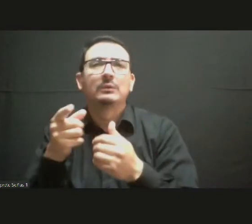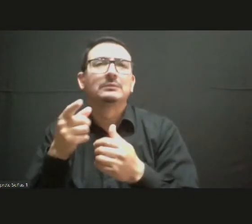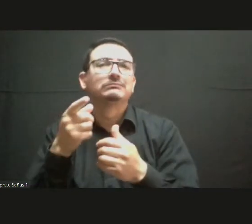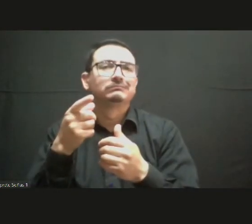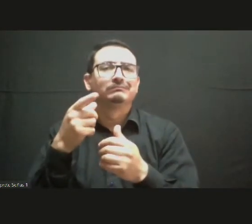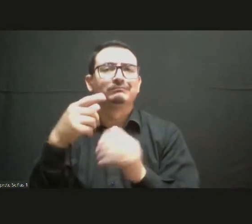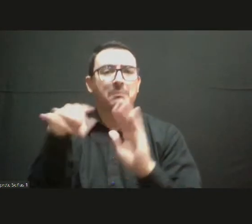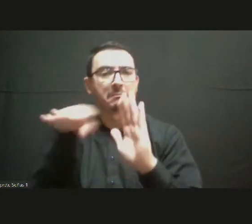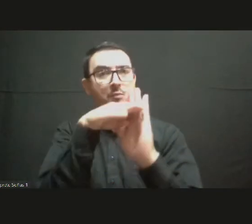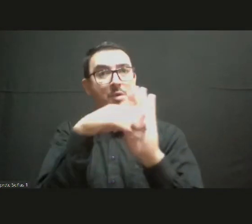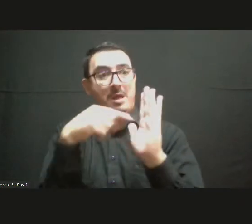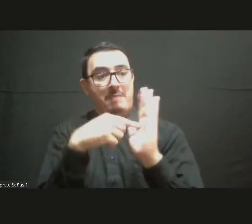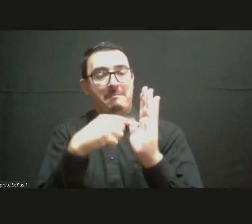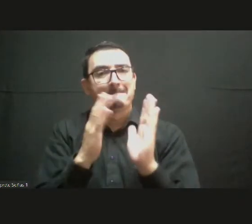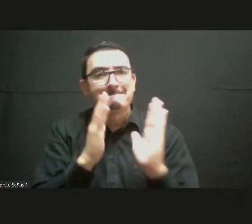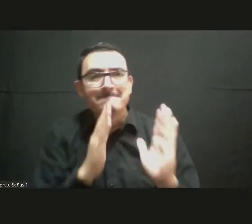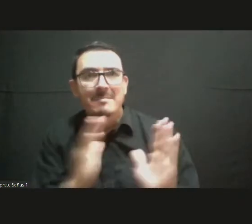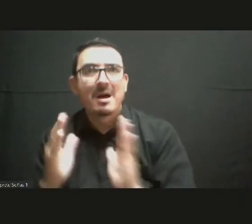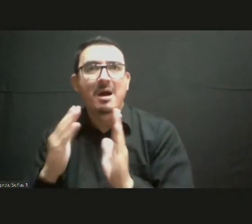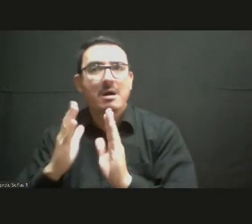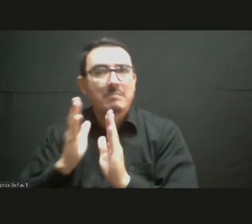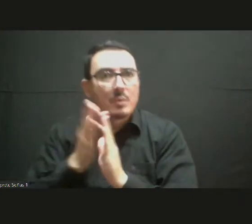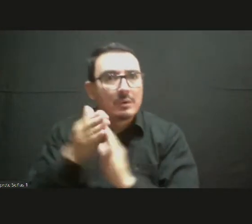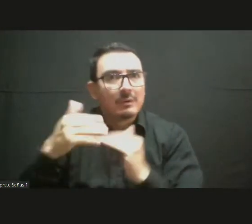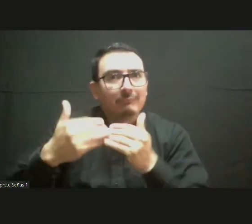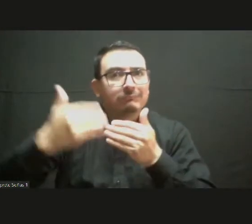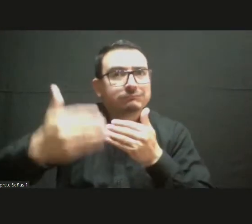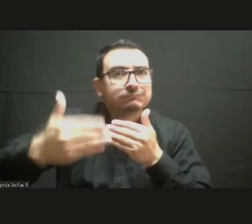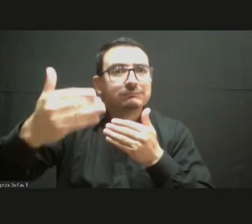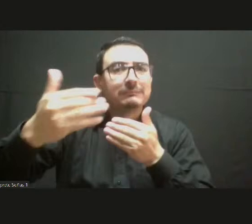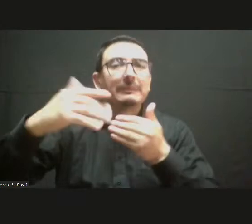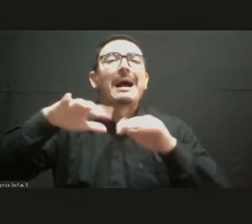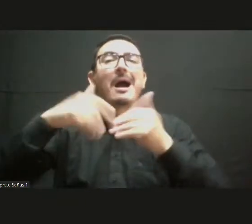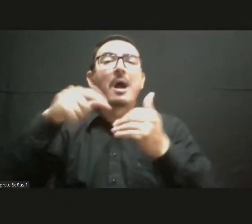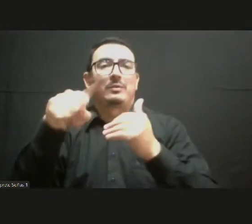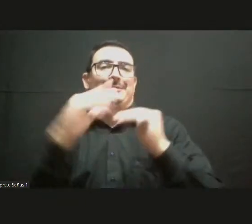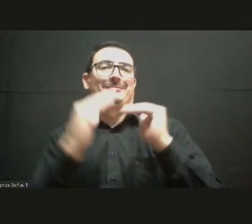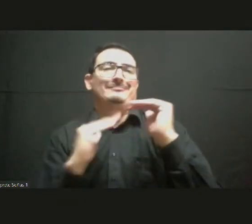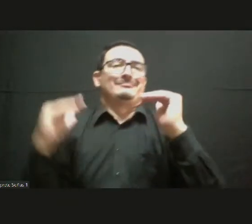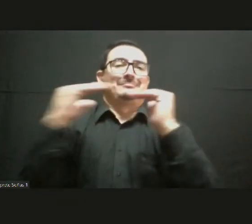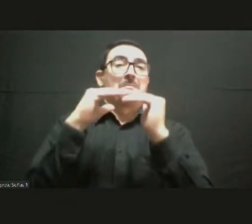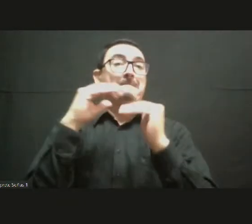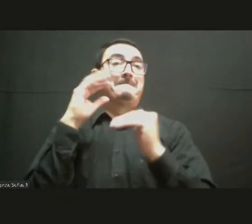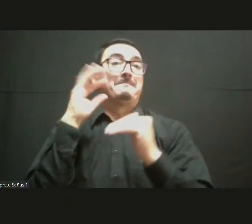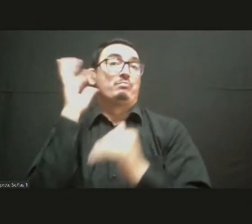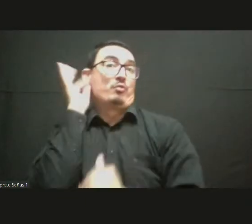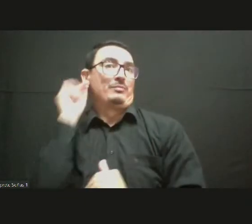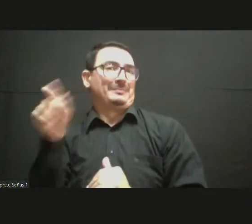the German Federal Ministry for Economic Cooperation and Development and for UN Women.